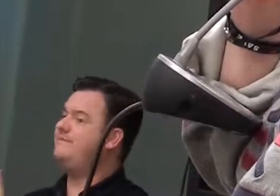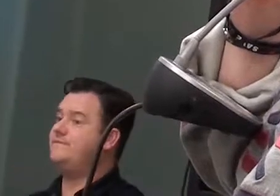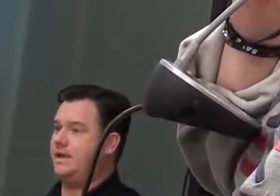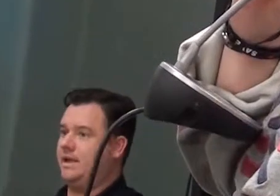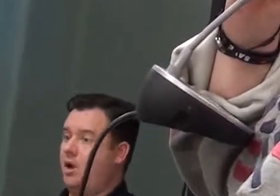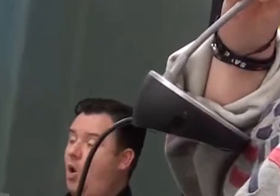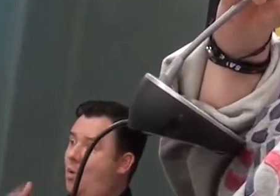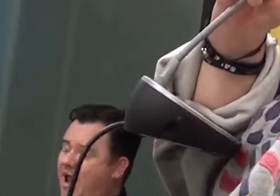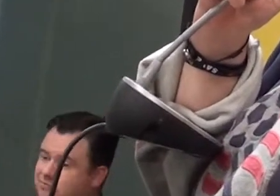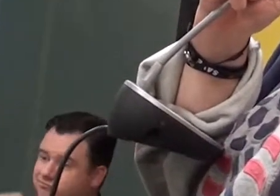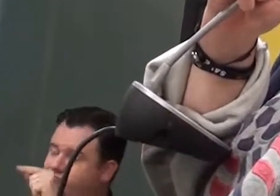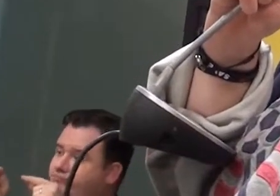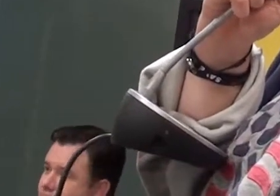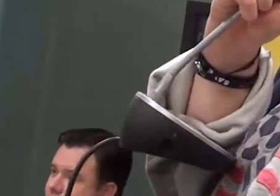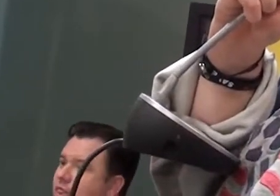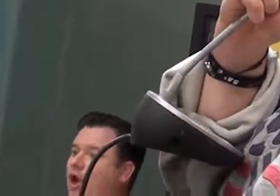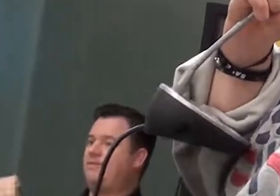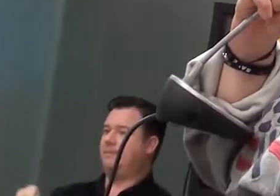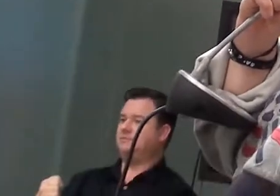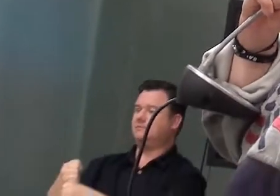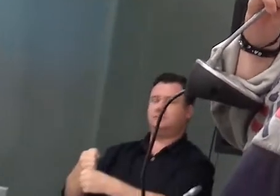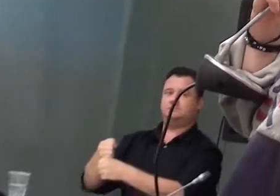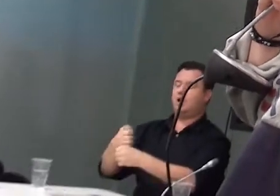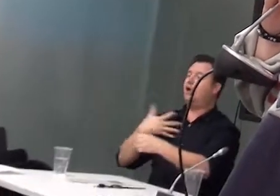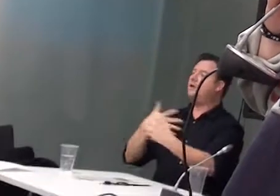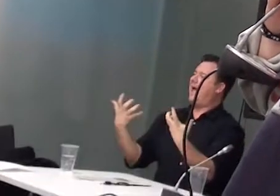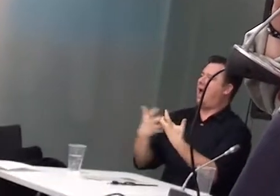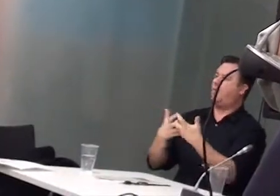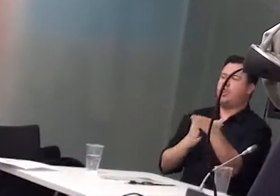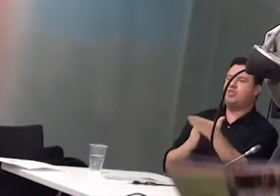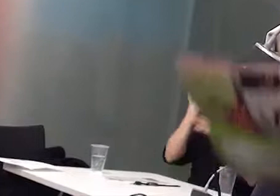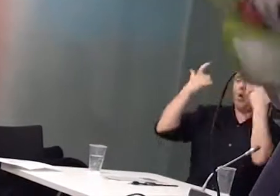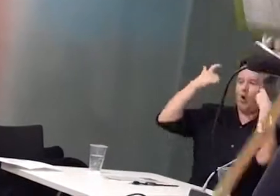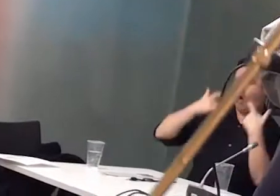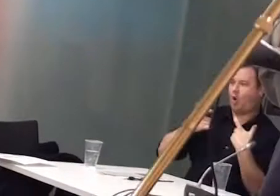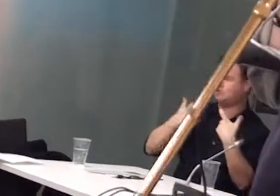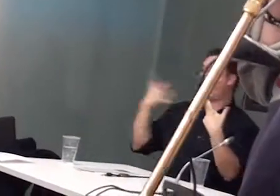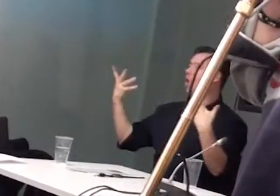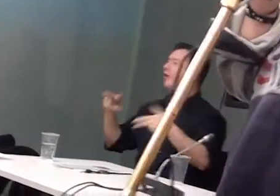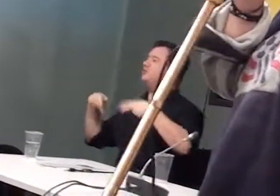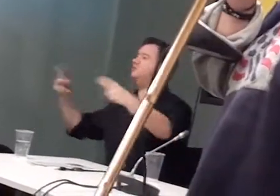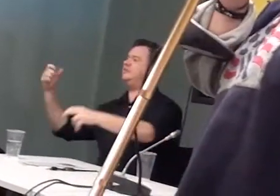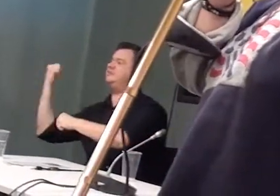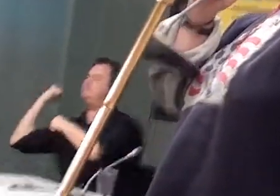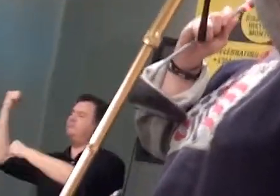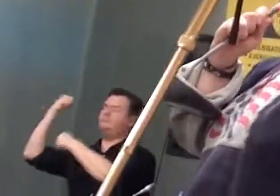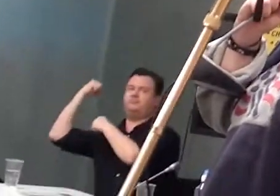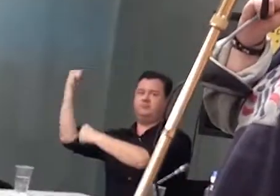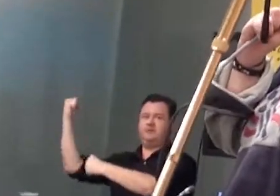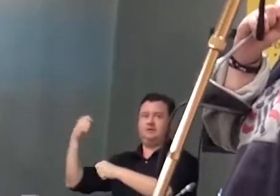now? If you don't stop the dominating power of the Tory press, we will never reverse